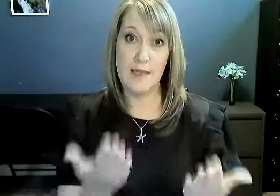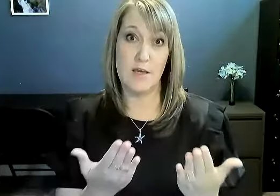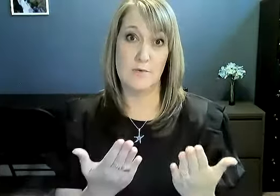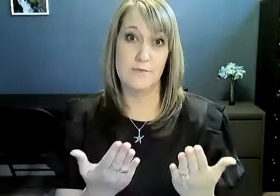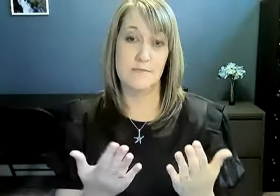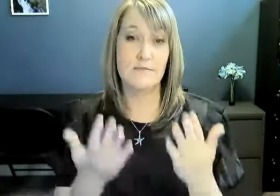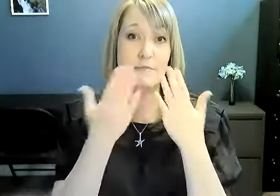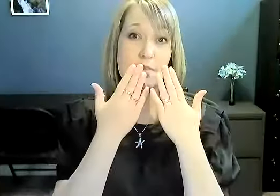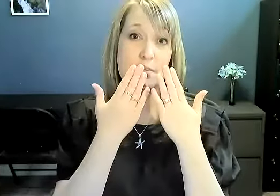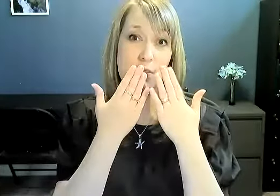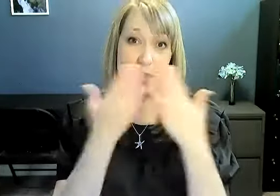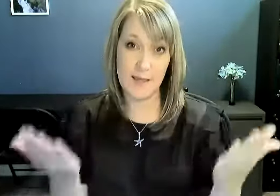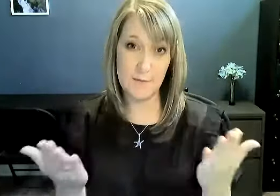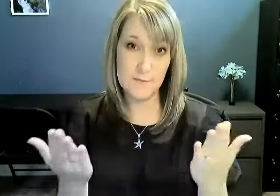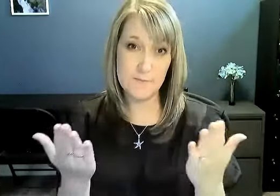you. Thank you.